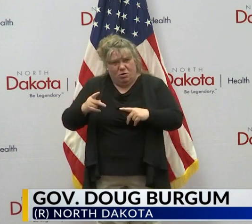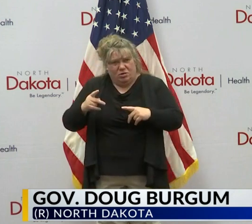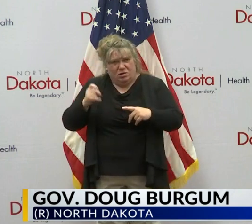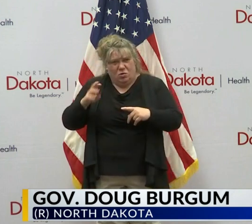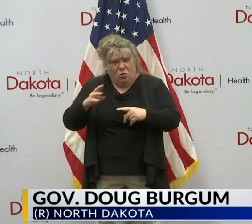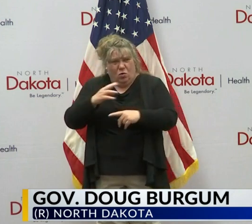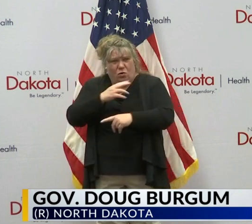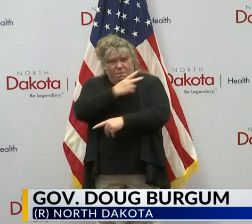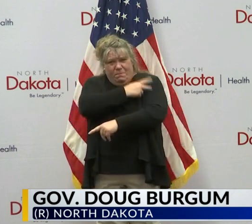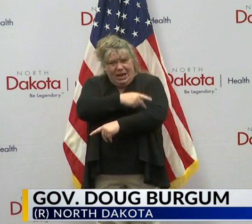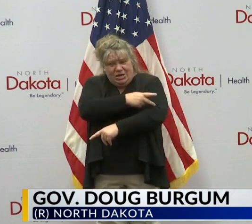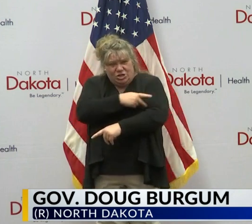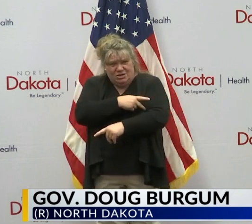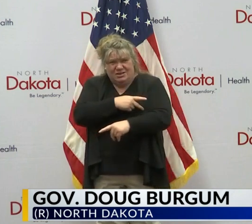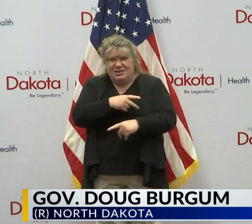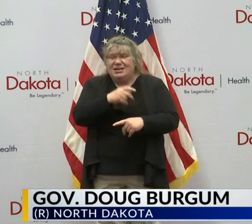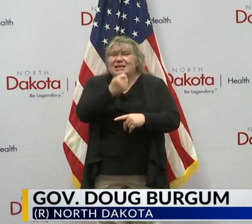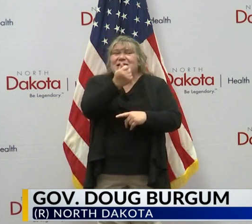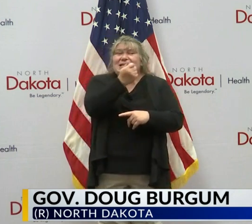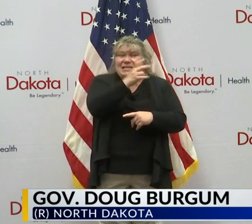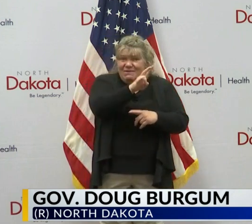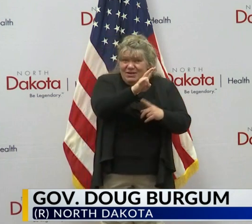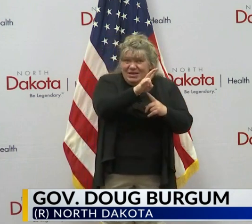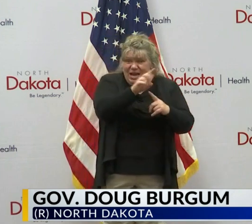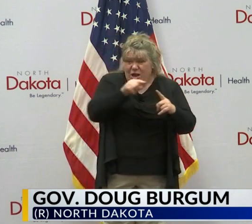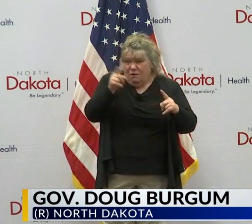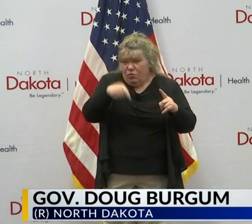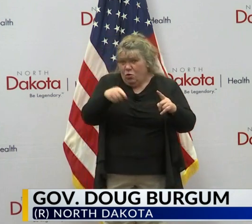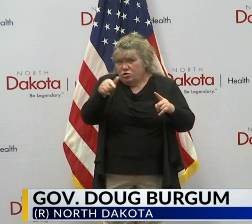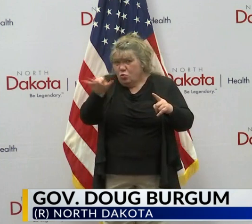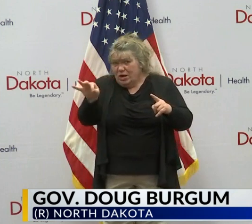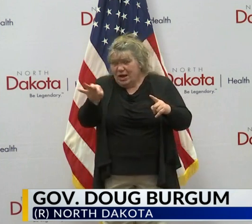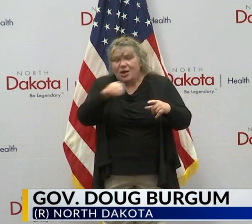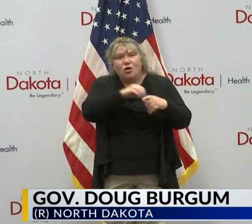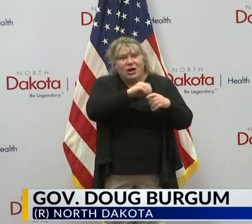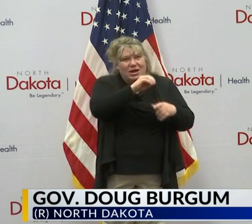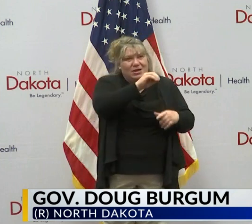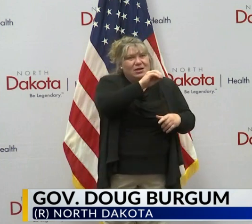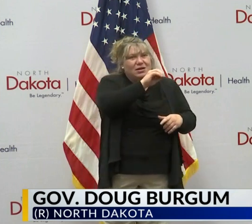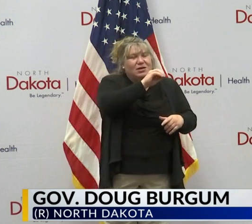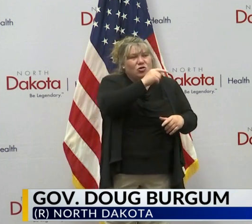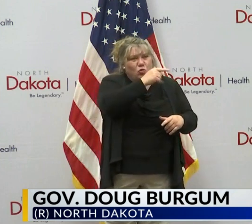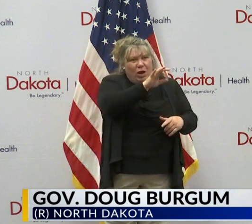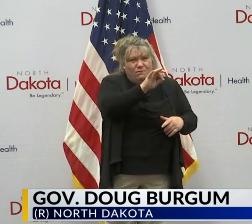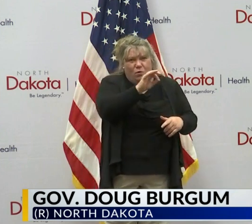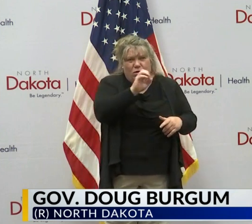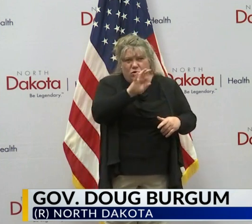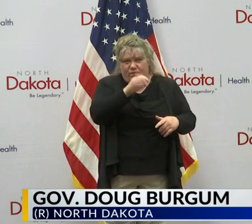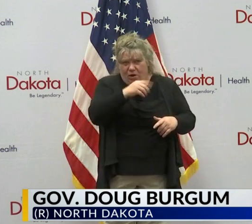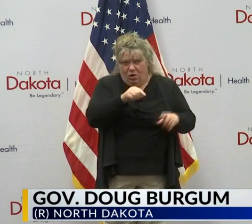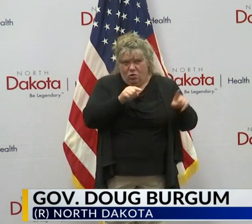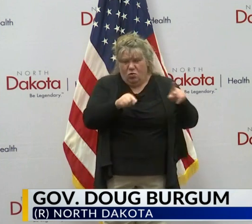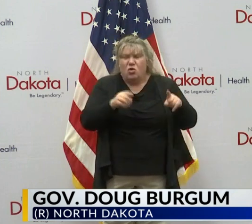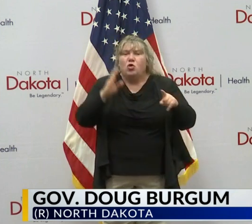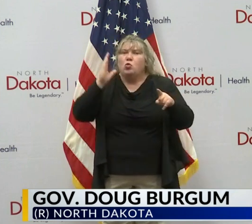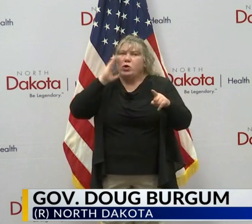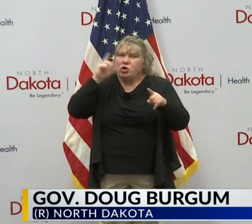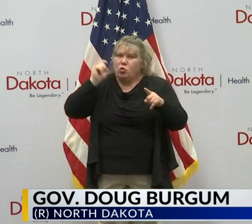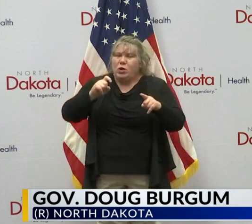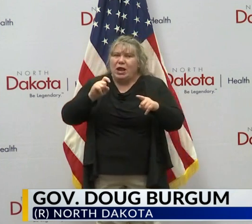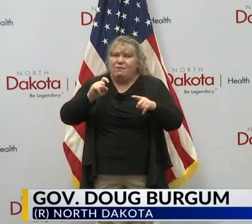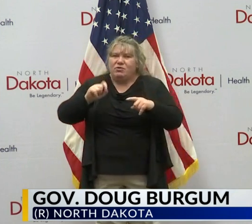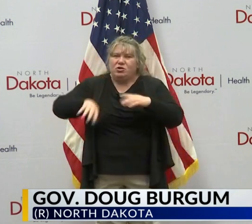of those facilities or a resident. Those are in Cass or Grand Forks County. And so we know that we've got to deploy additional testing and